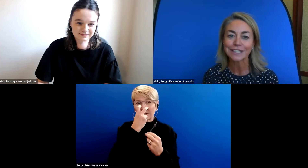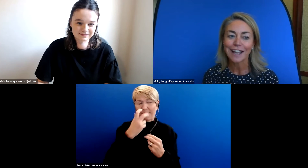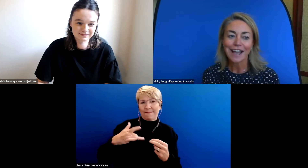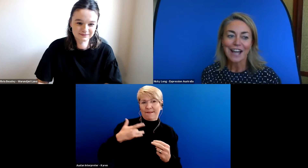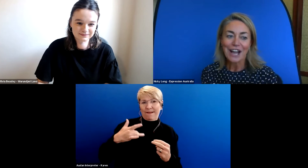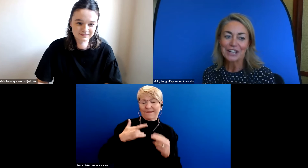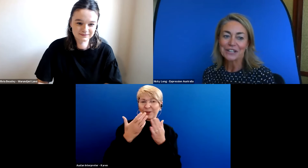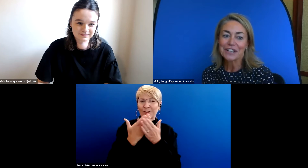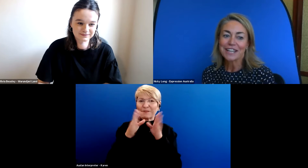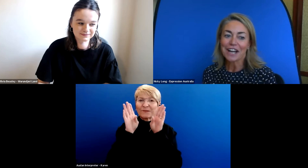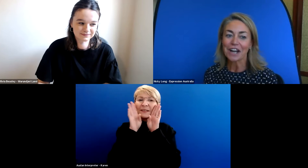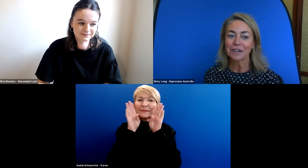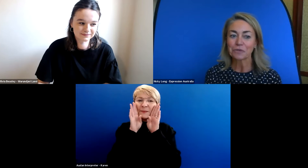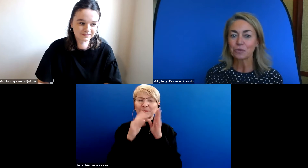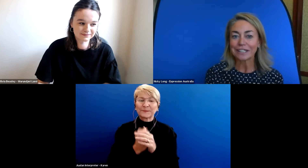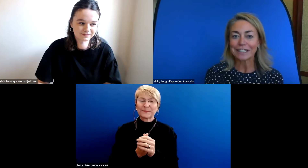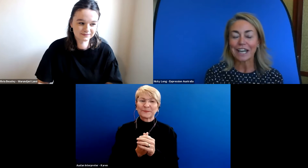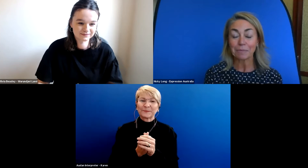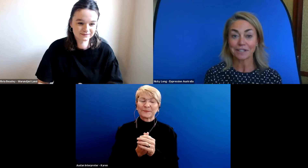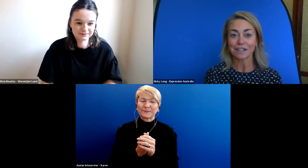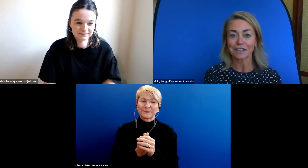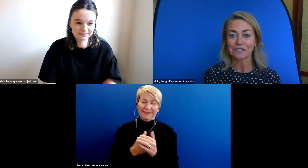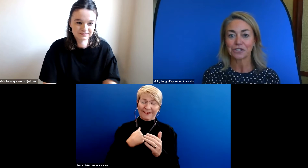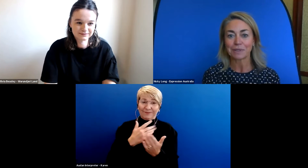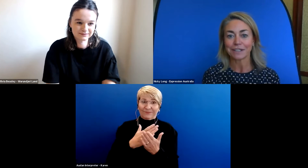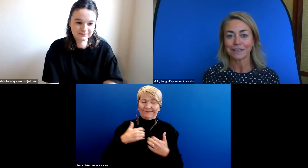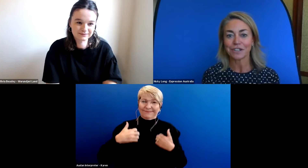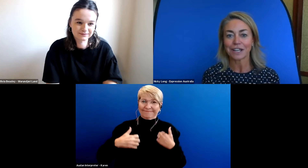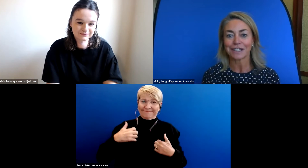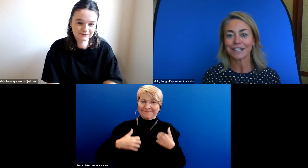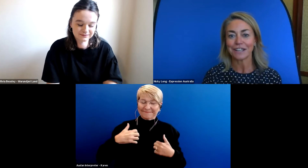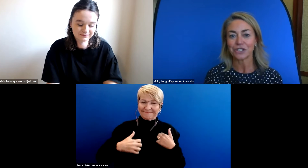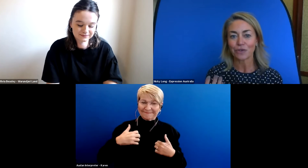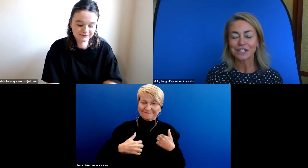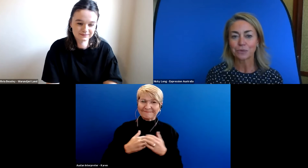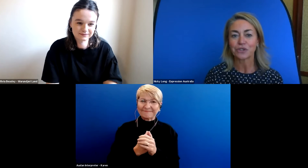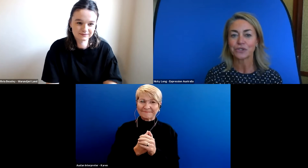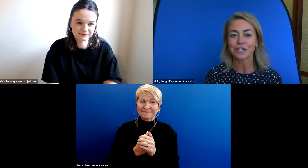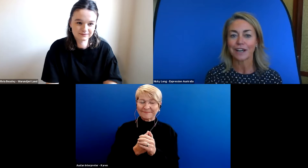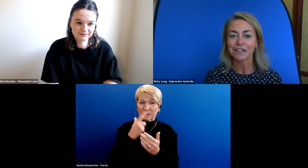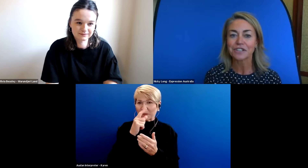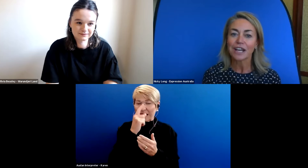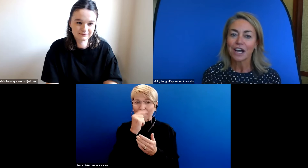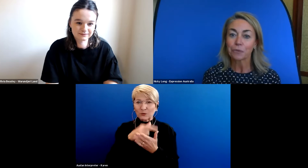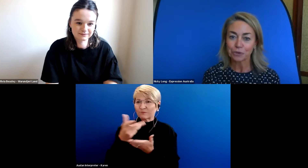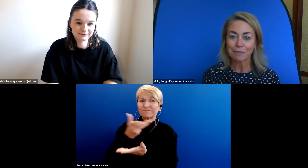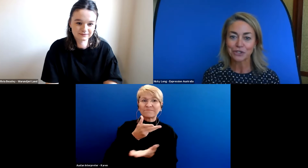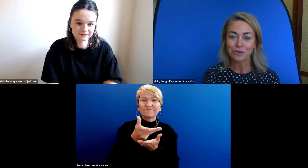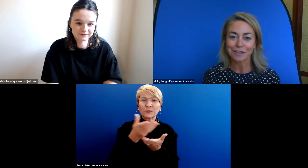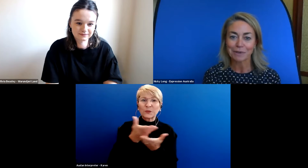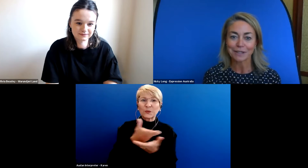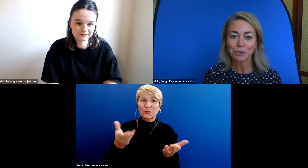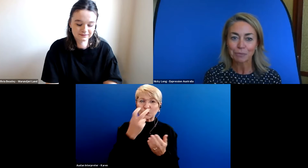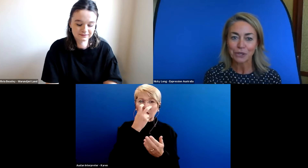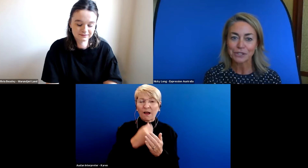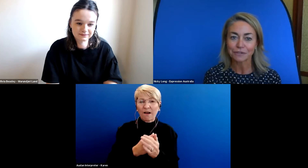Facebook. I really am excited to be interacting with you tonight. I would much